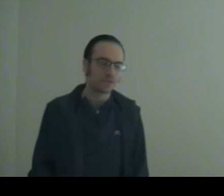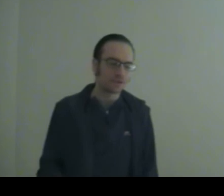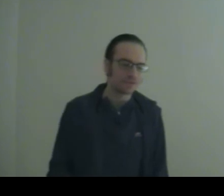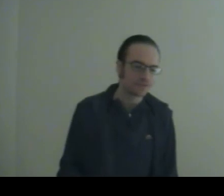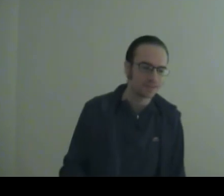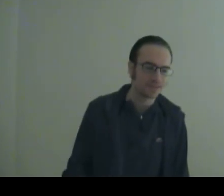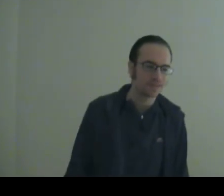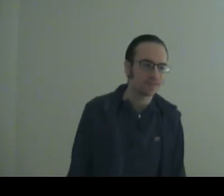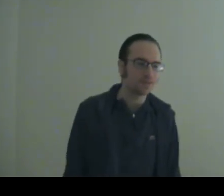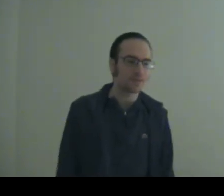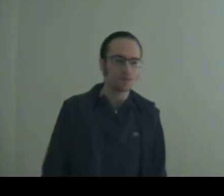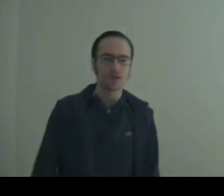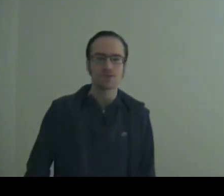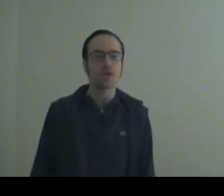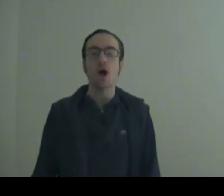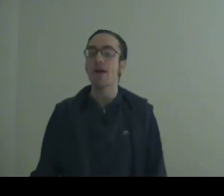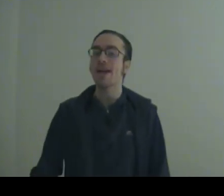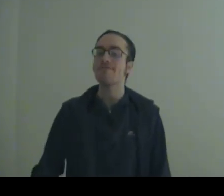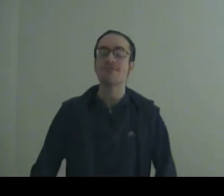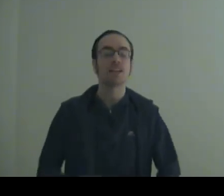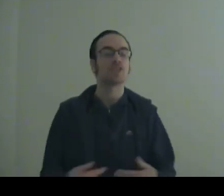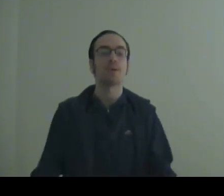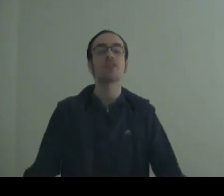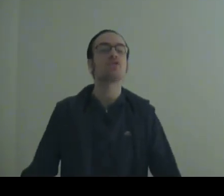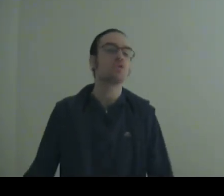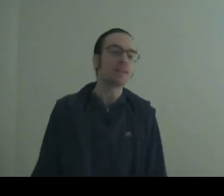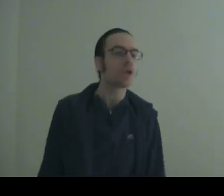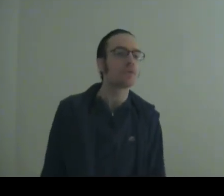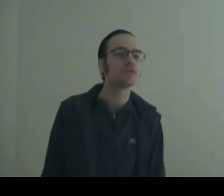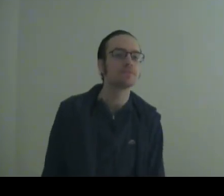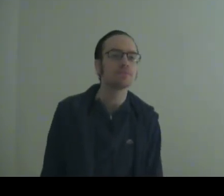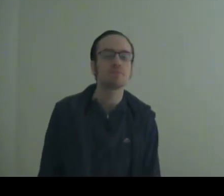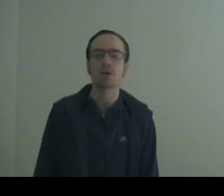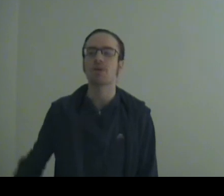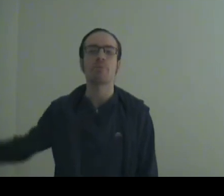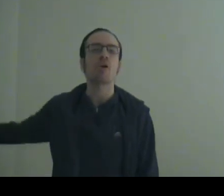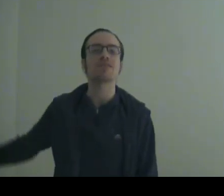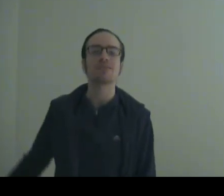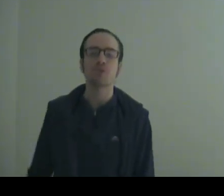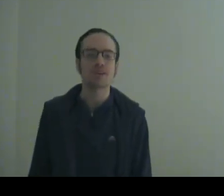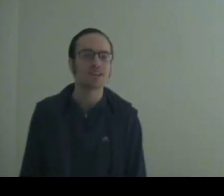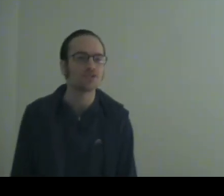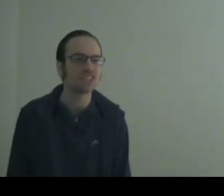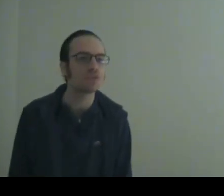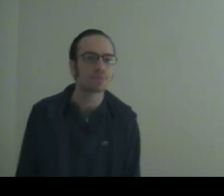for, you know, the clones? Okay, I'll dispatch your stupid clones, but I'm gonna broadcast your secret